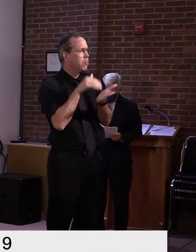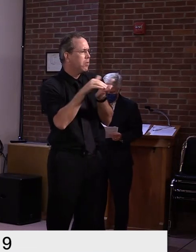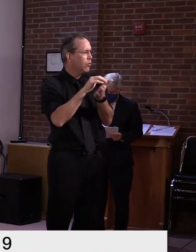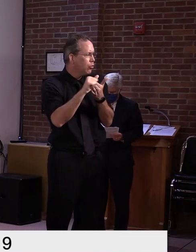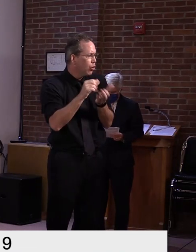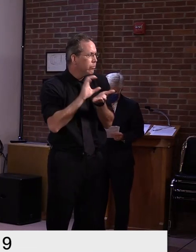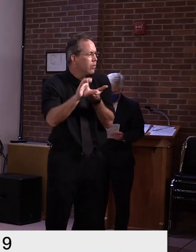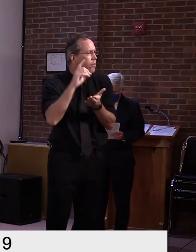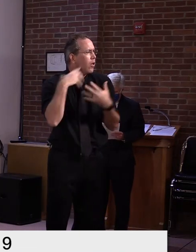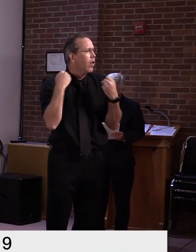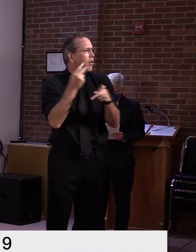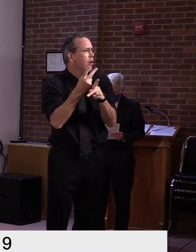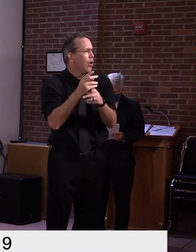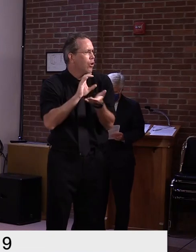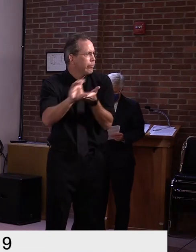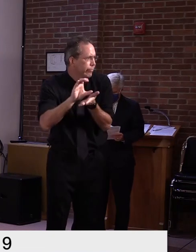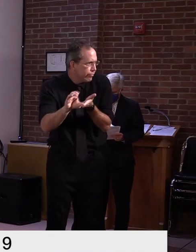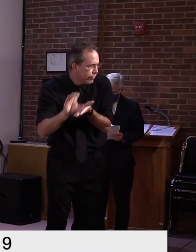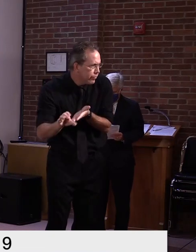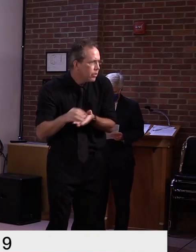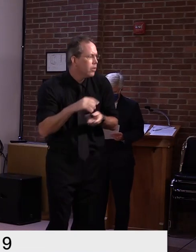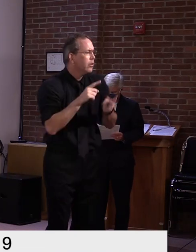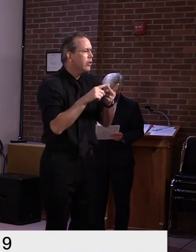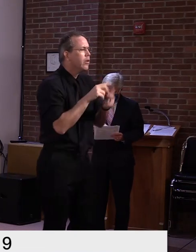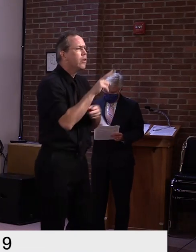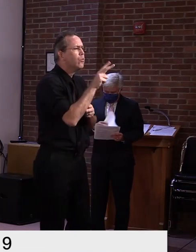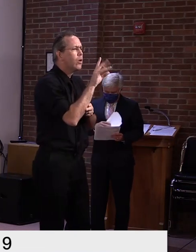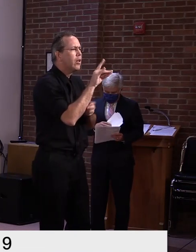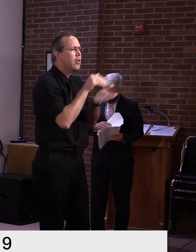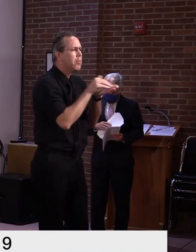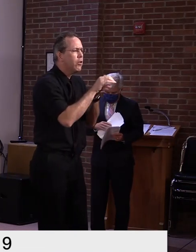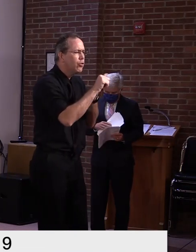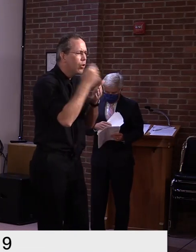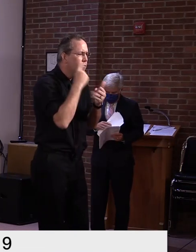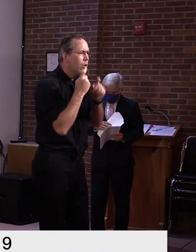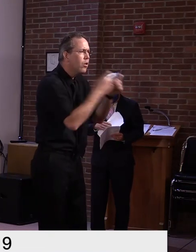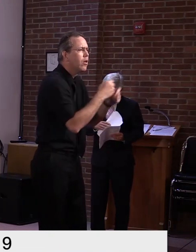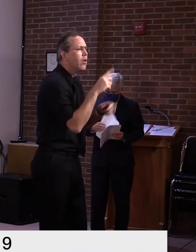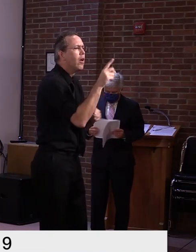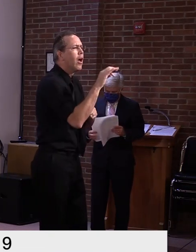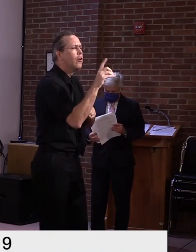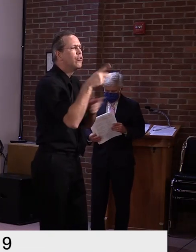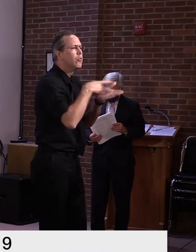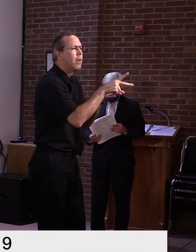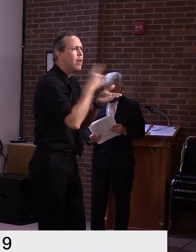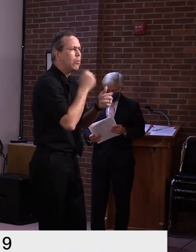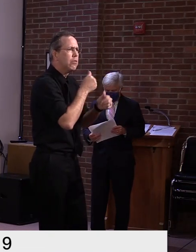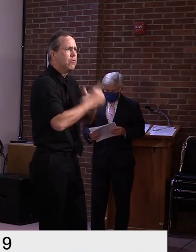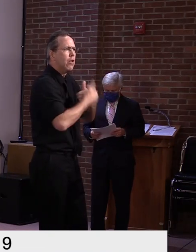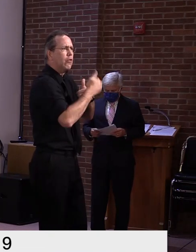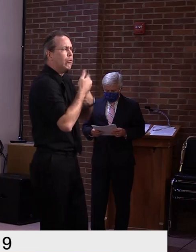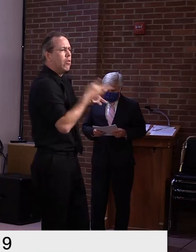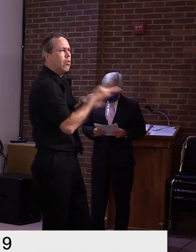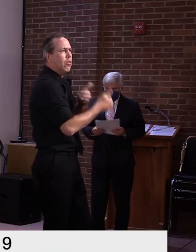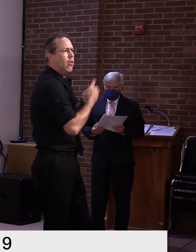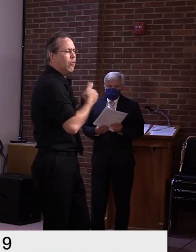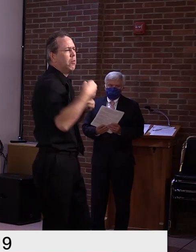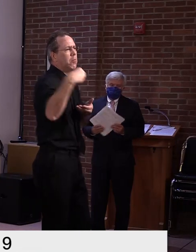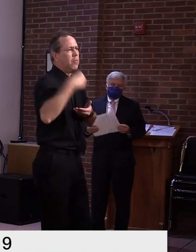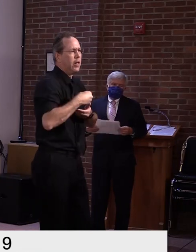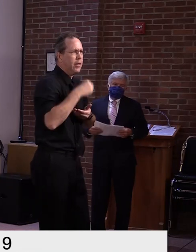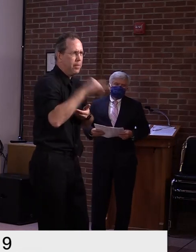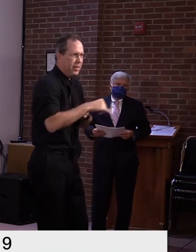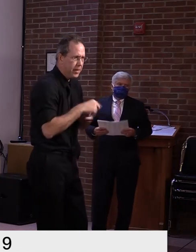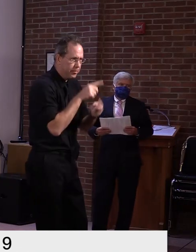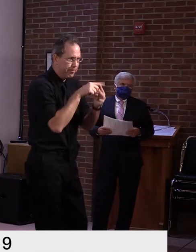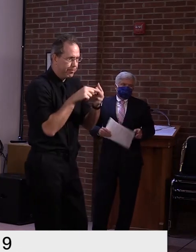intact, and $28 million in hazard pay for healthcare workers. I'm going to ask Secretary Smith to update you on